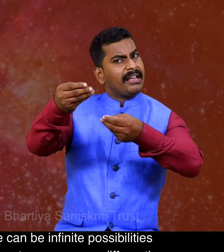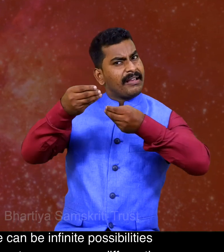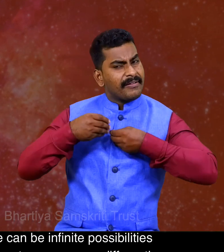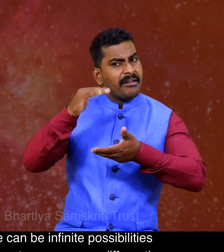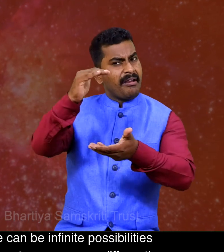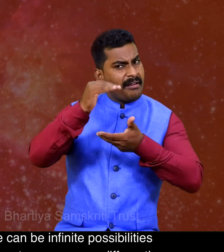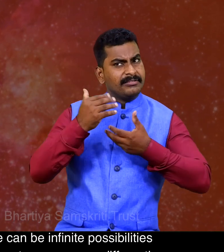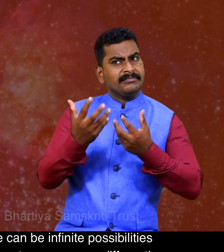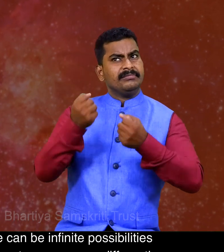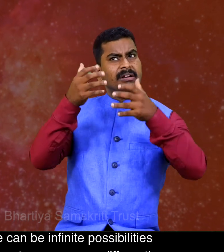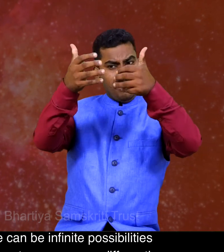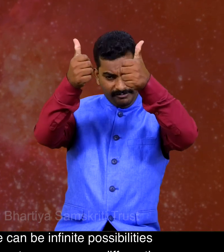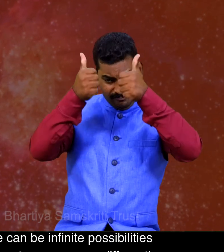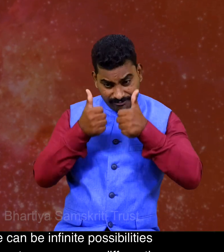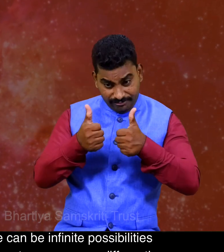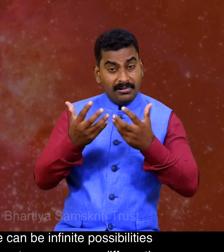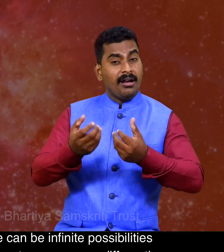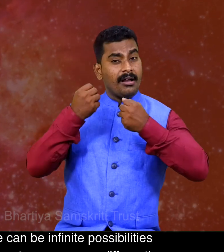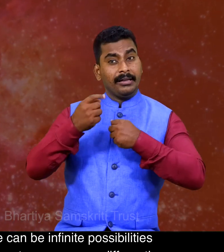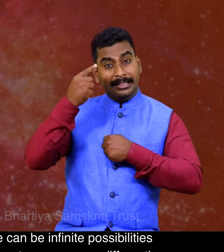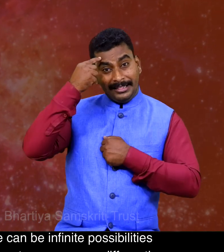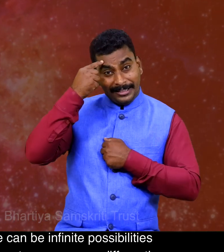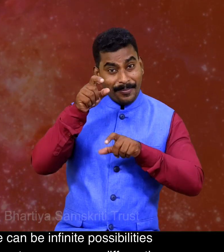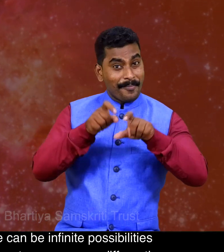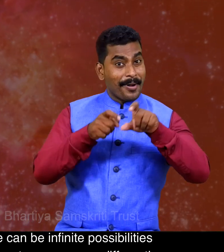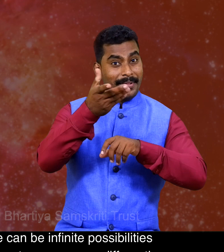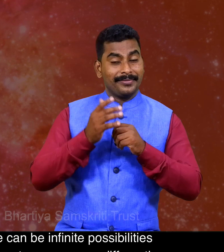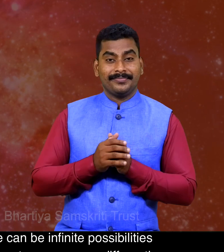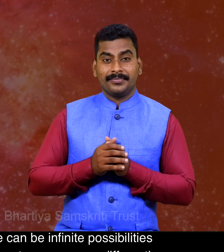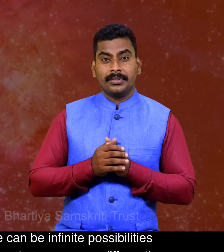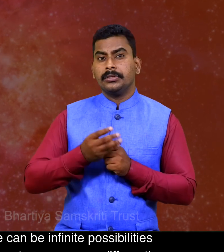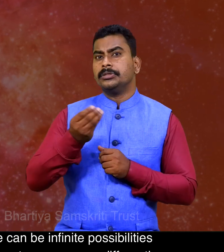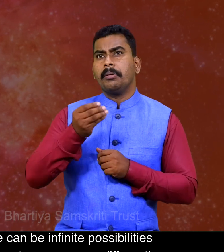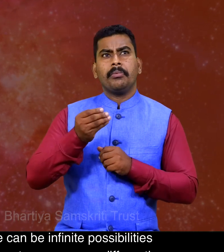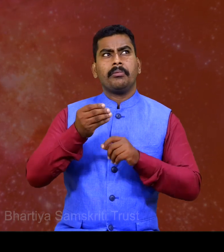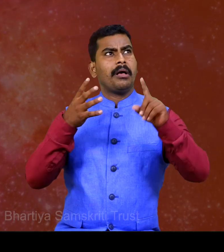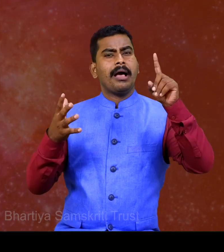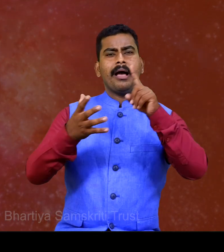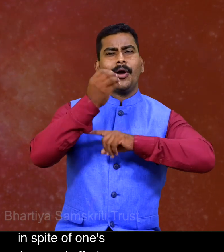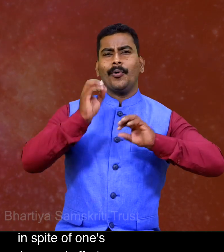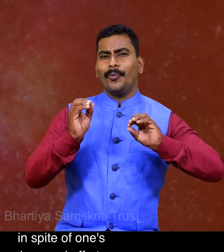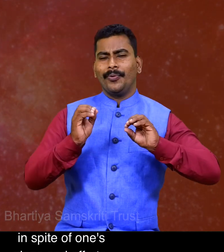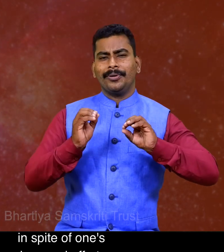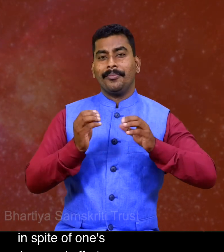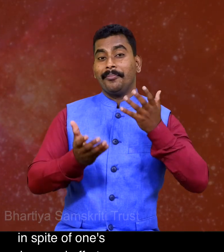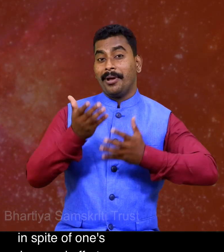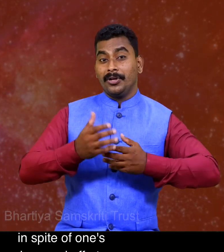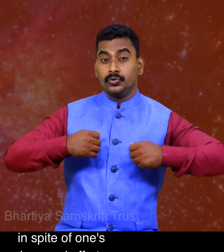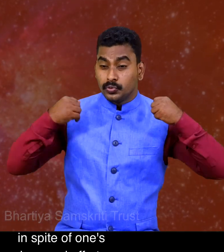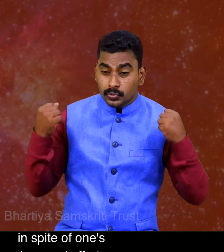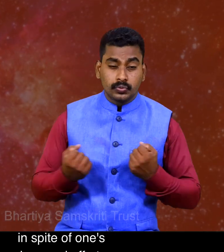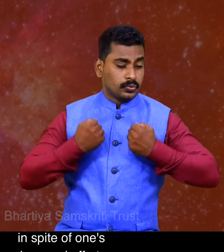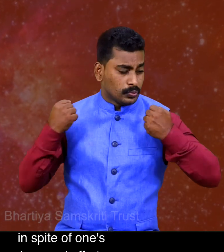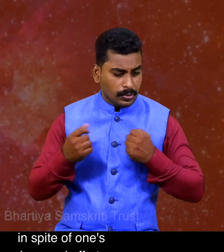can be infinite possibilities for the things to go wrong or differently in spite of